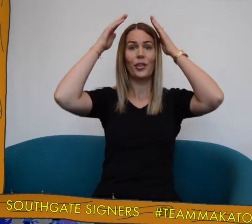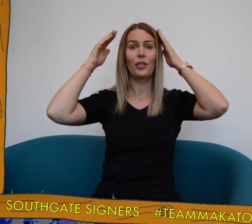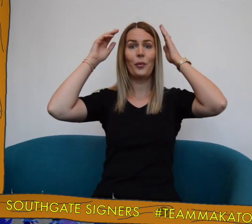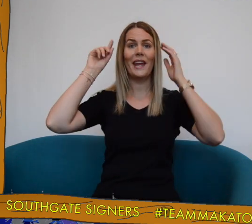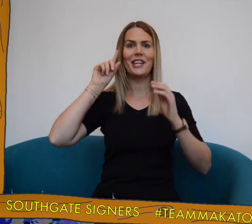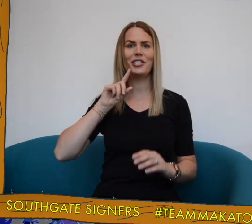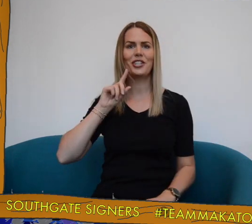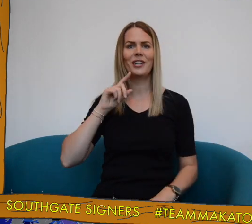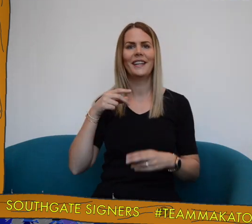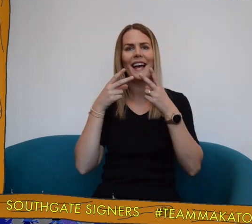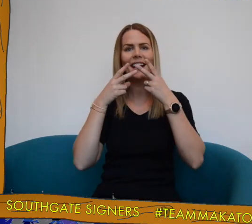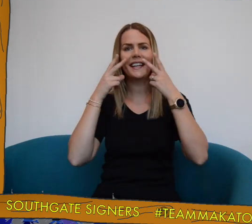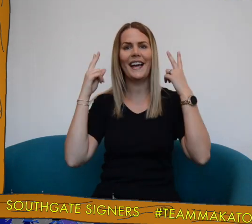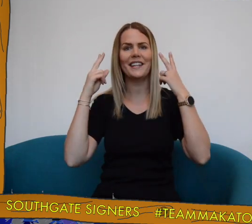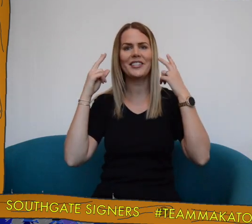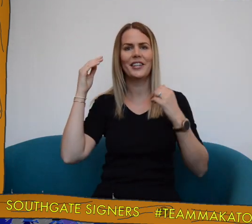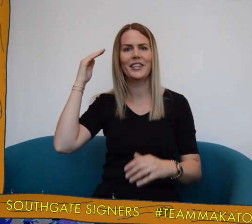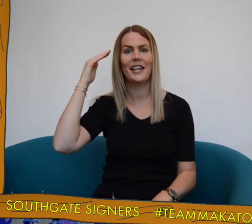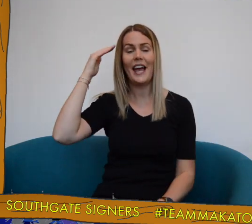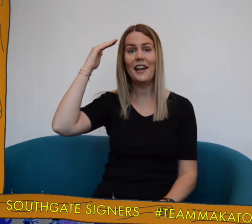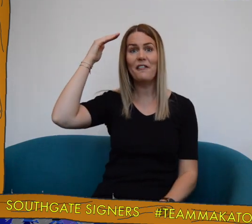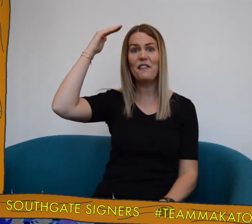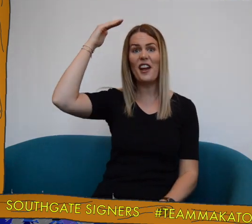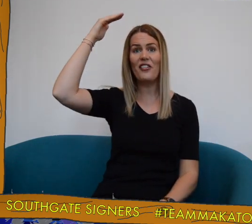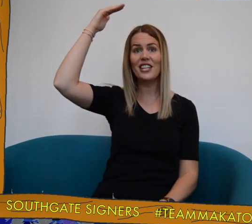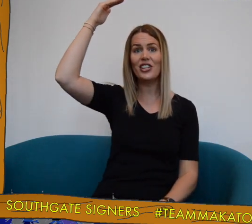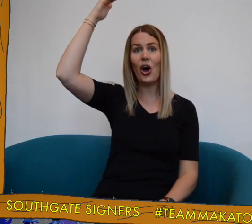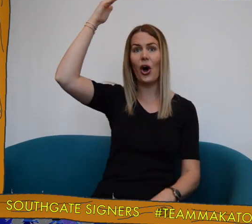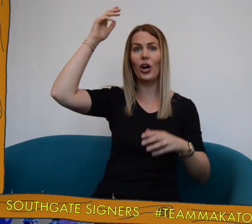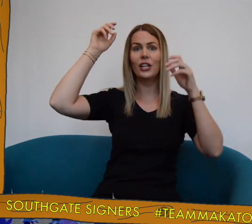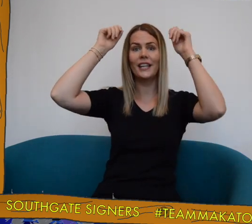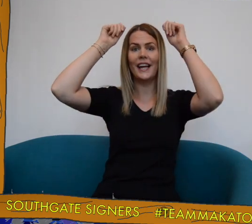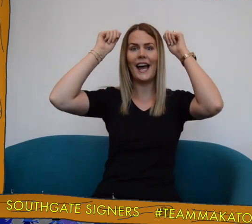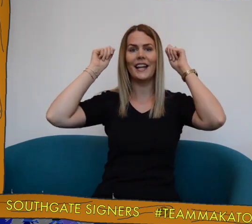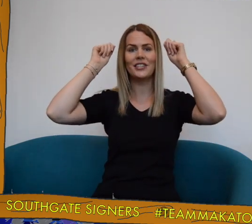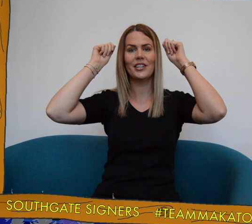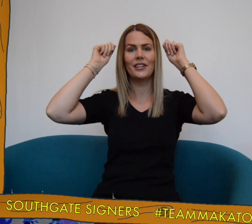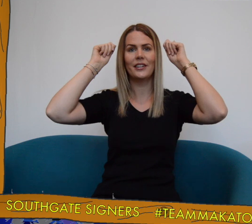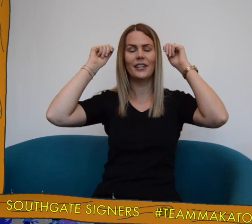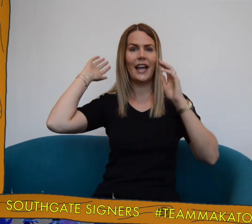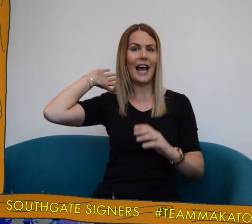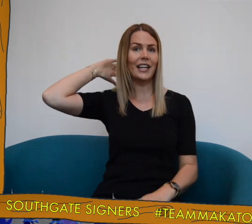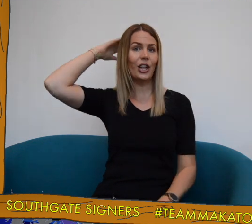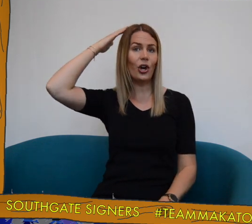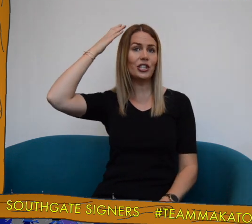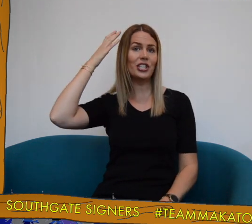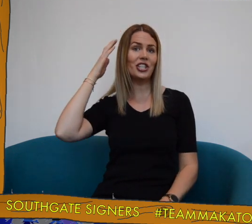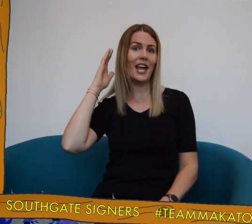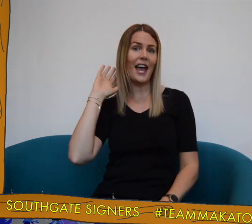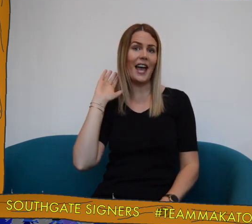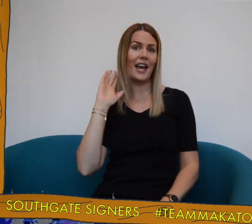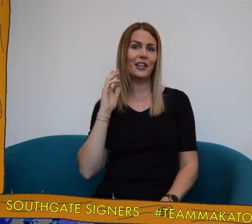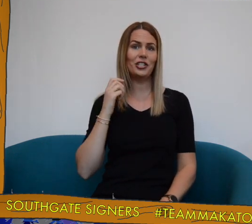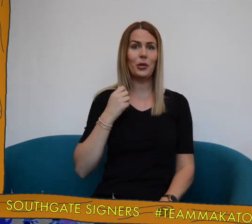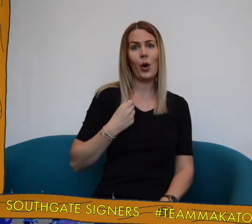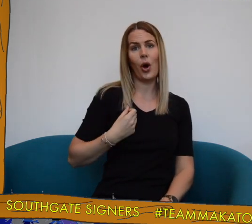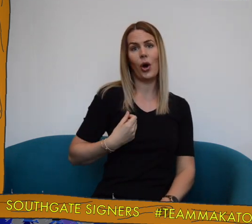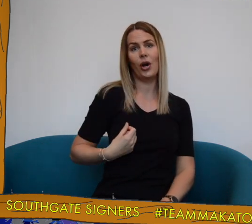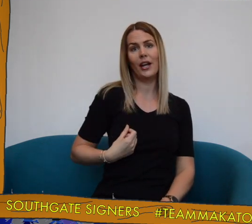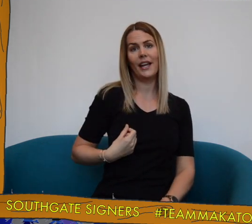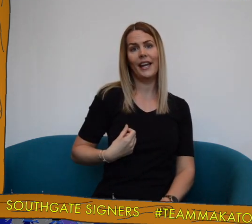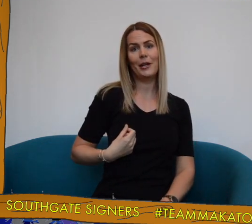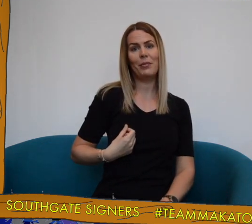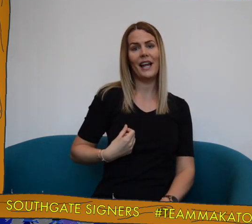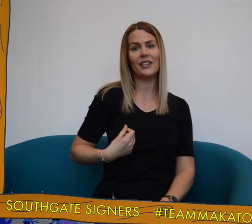The witch had a cat and a very tall hat and long ginger hair that she